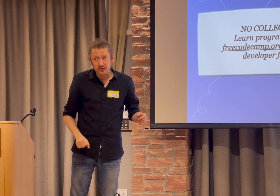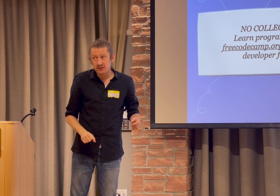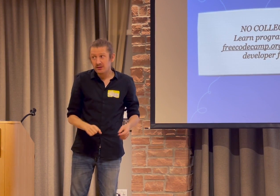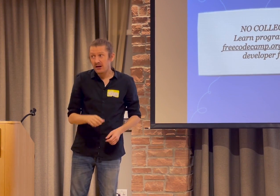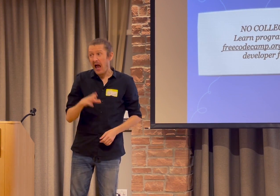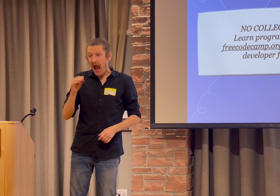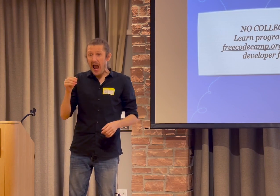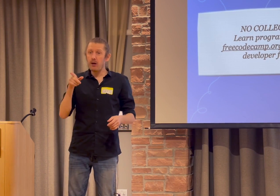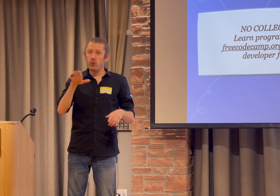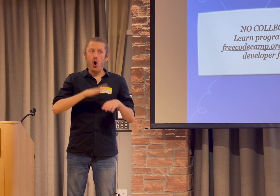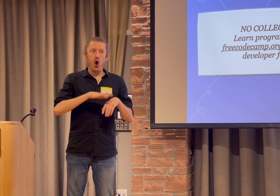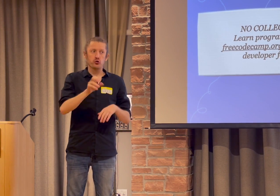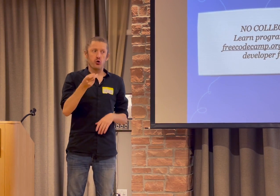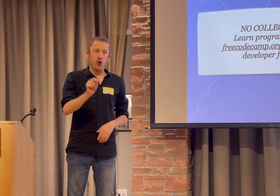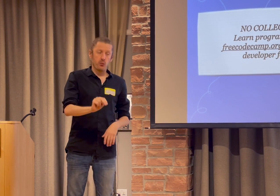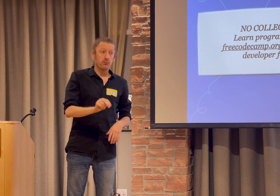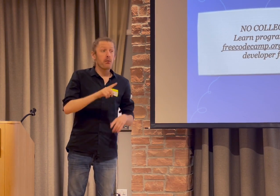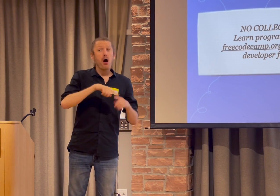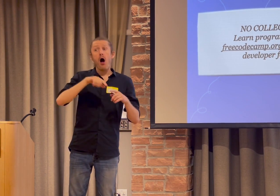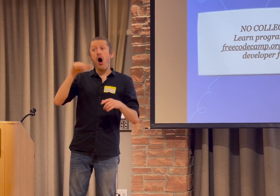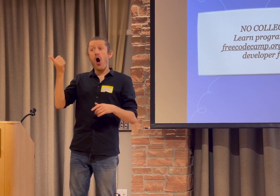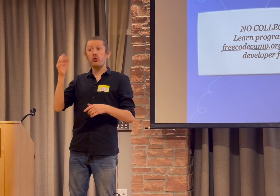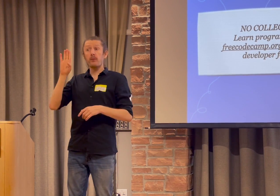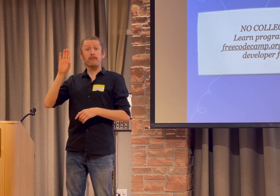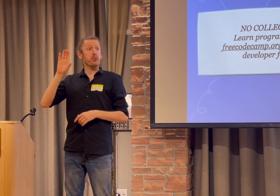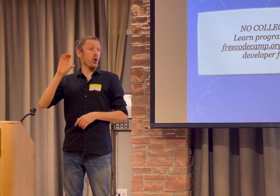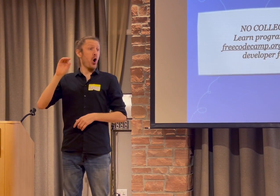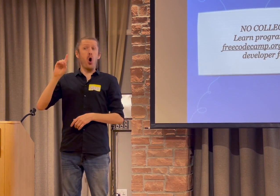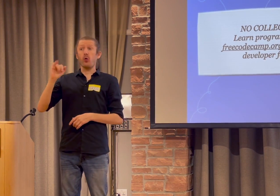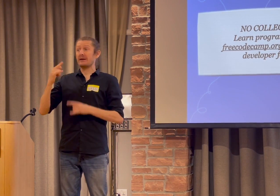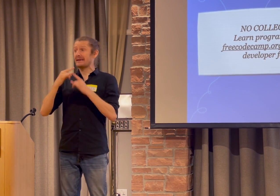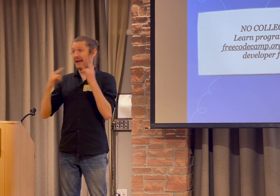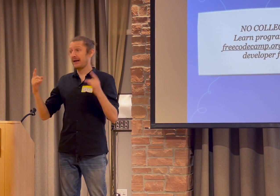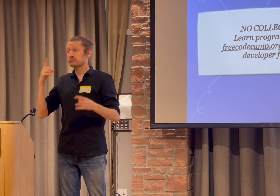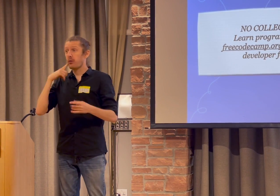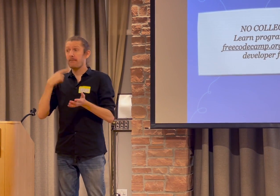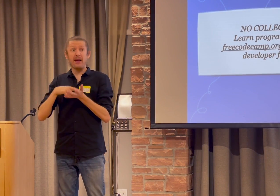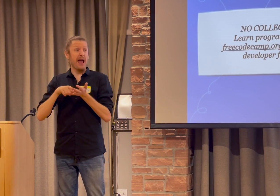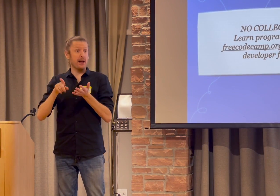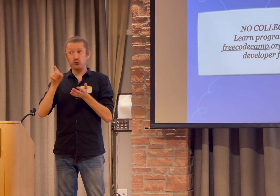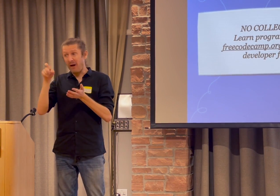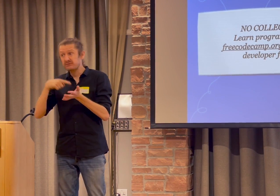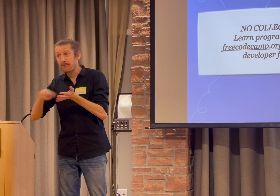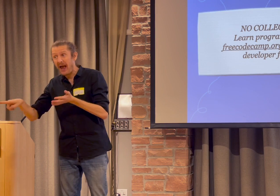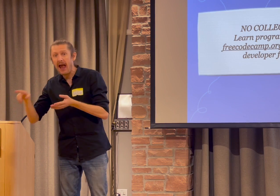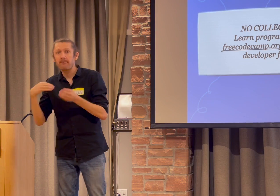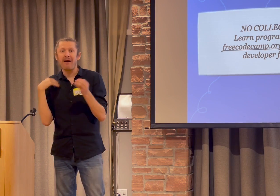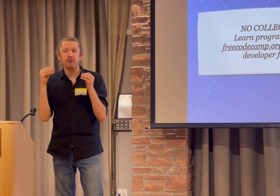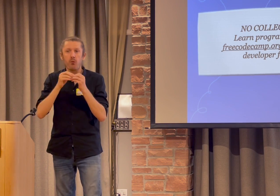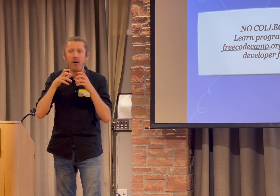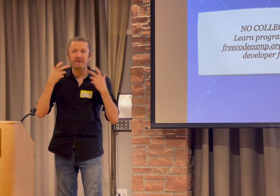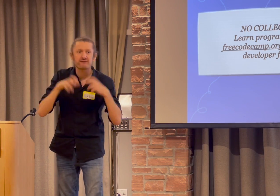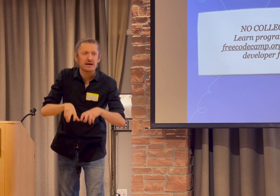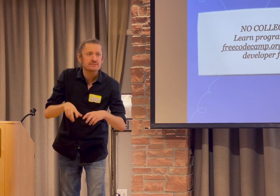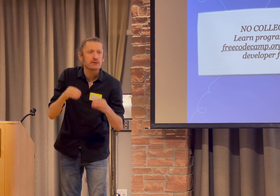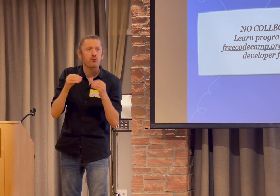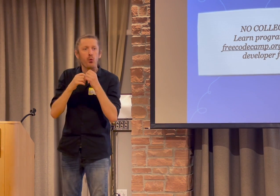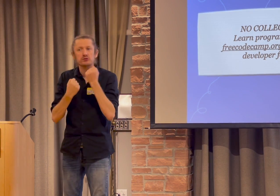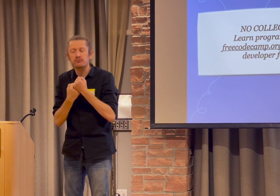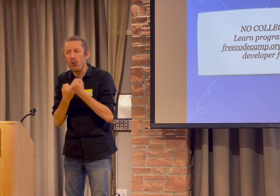work. It is 300 hours to get your certificate and you're on your own. There are other coding camps that